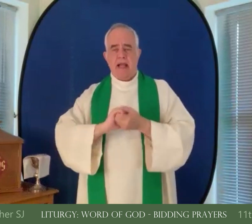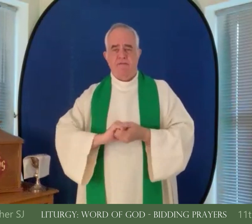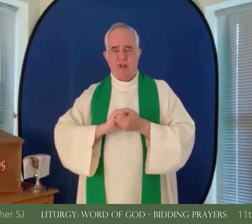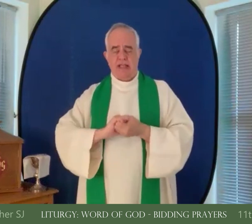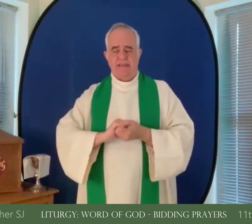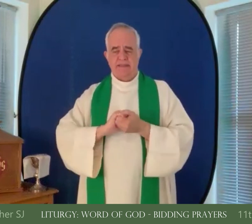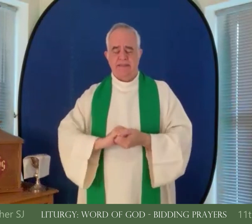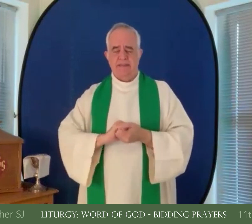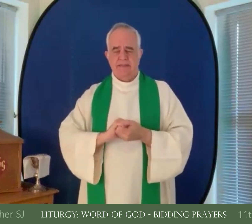and friends.